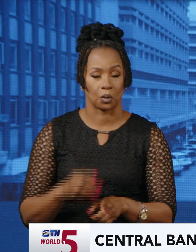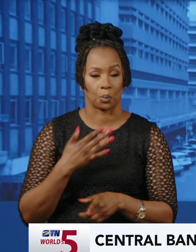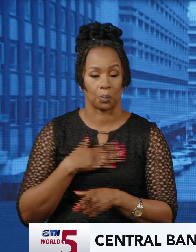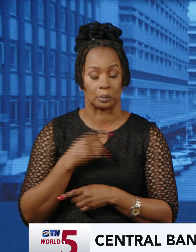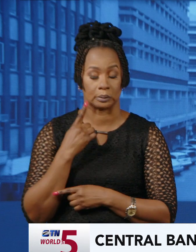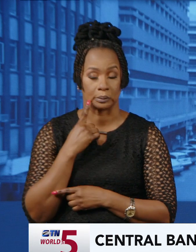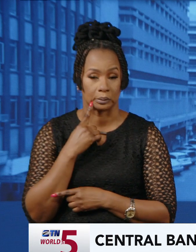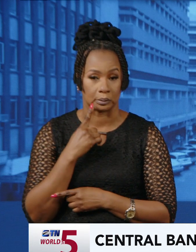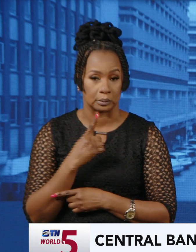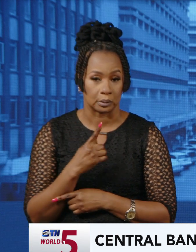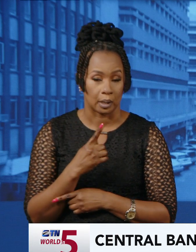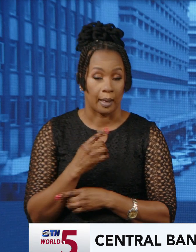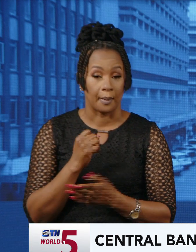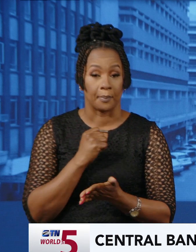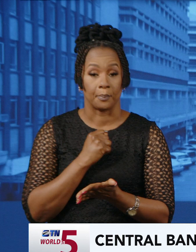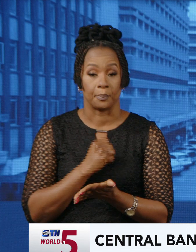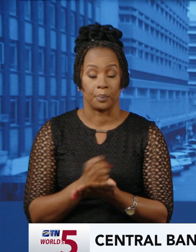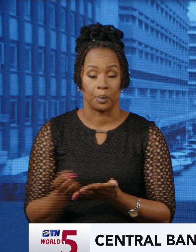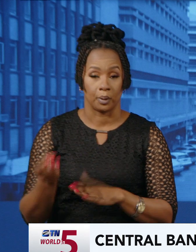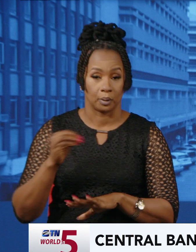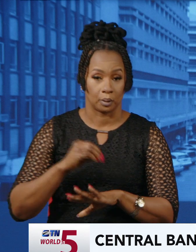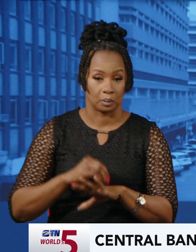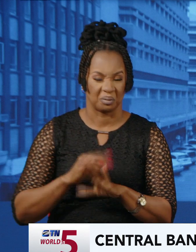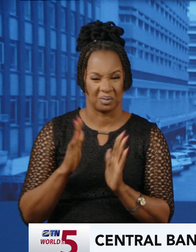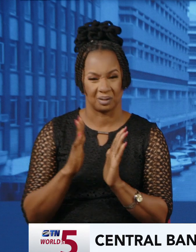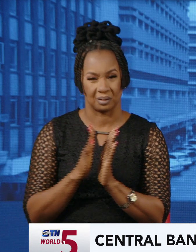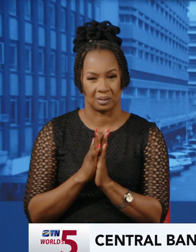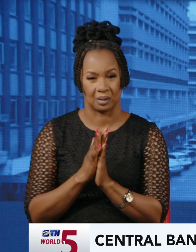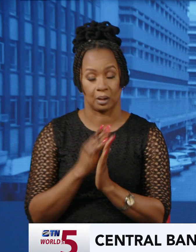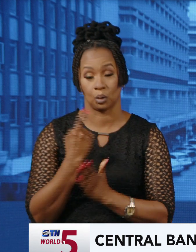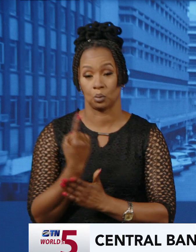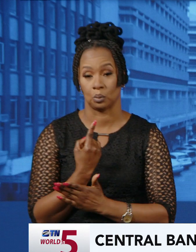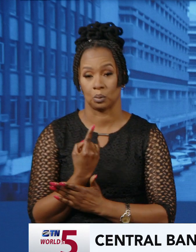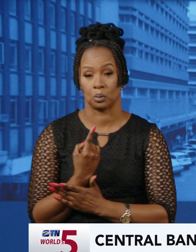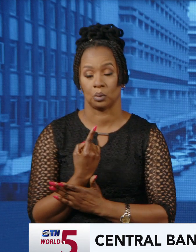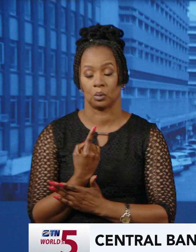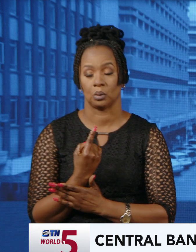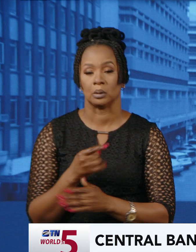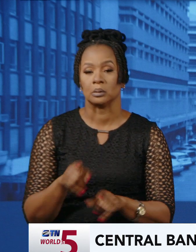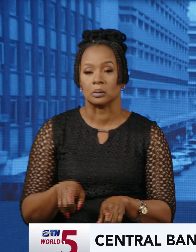charges if less than $10 is a move in the right direction. I think this is one